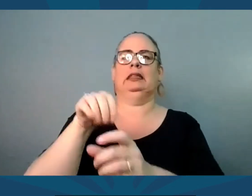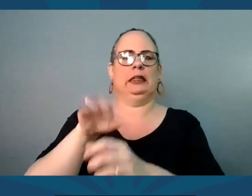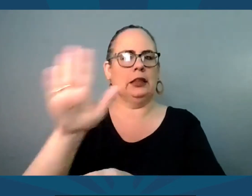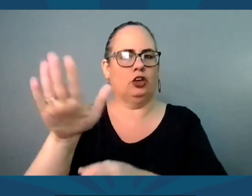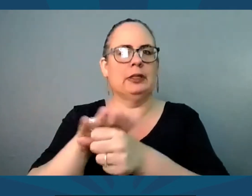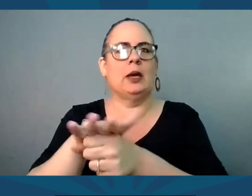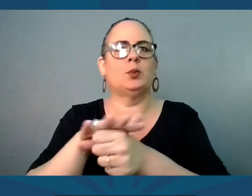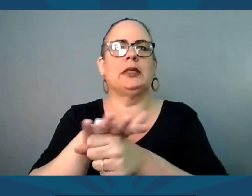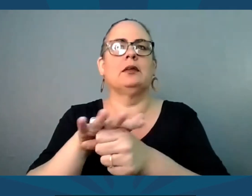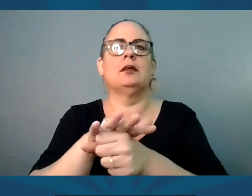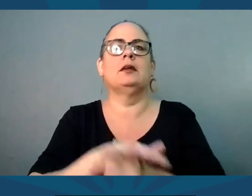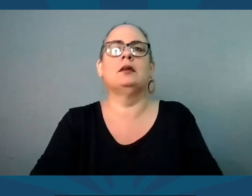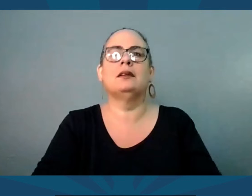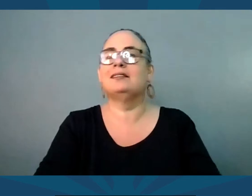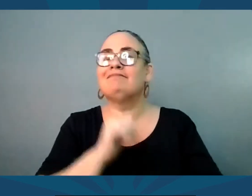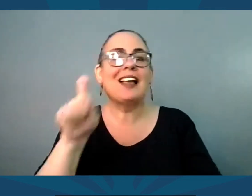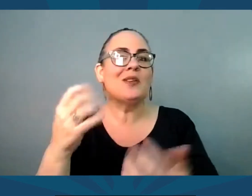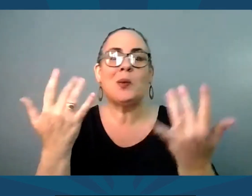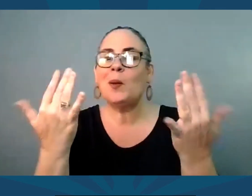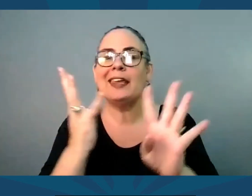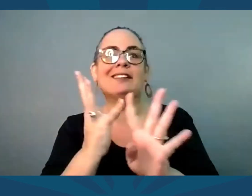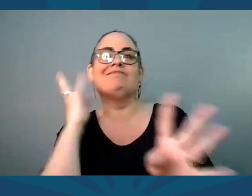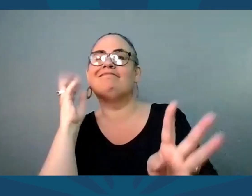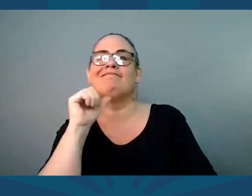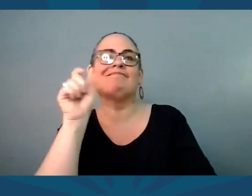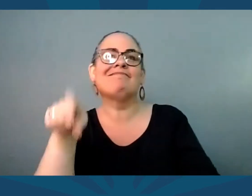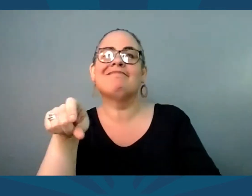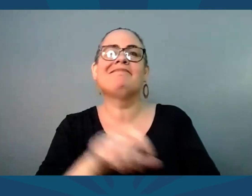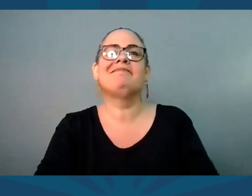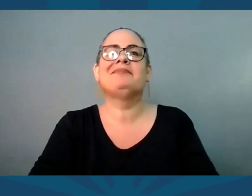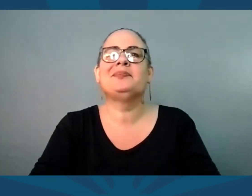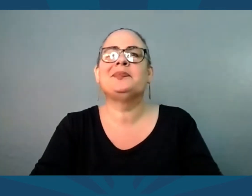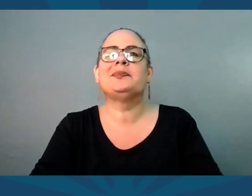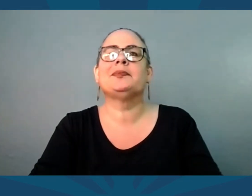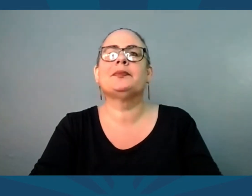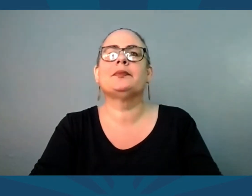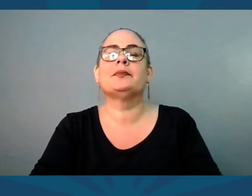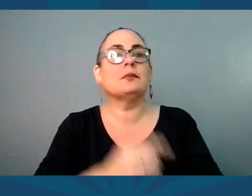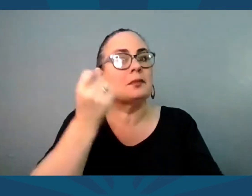on election day in their county. You do not need to wait in line.